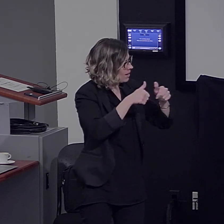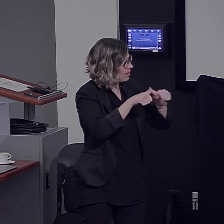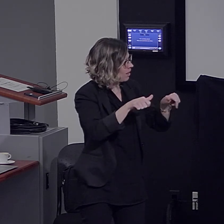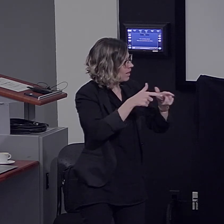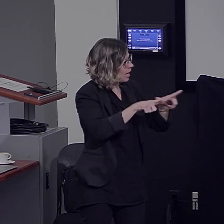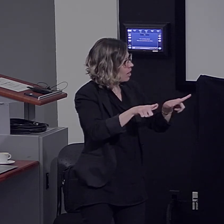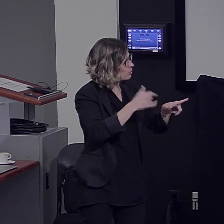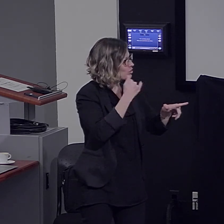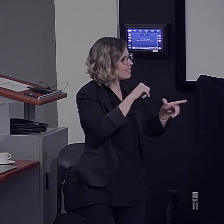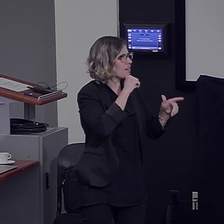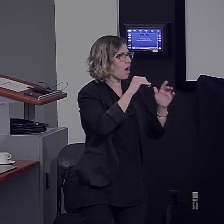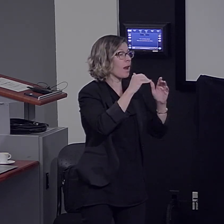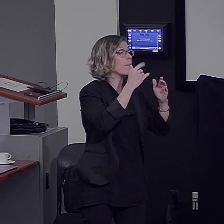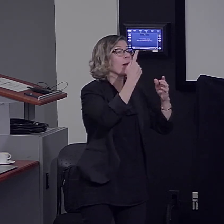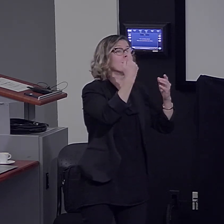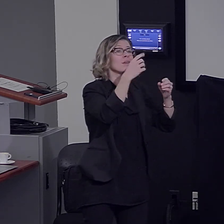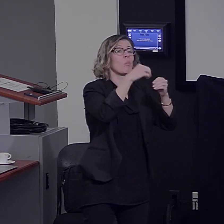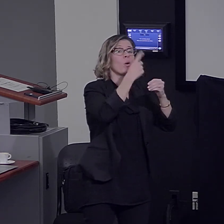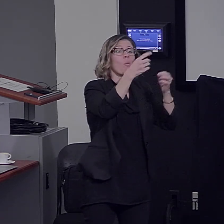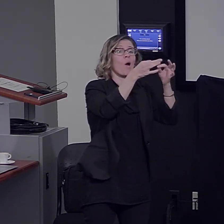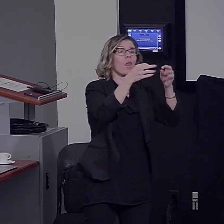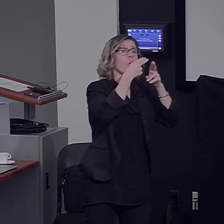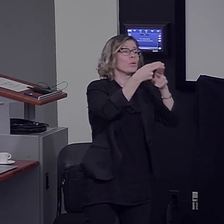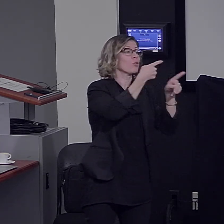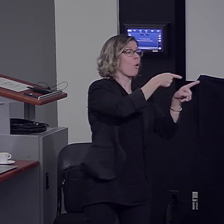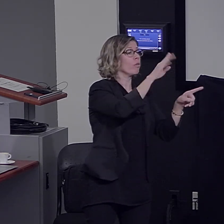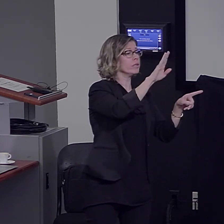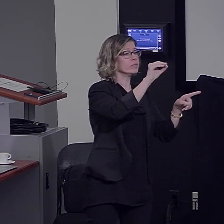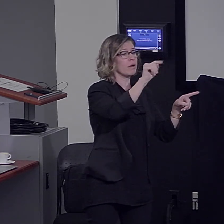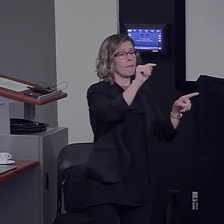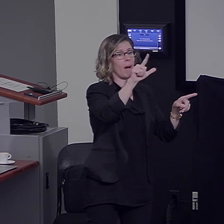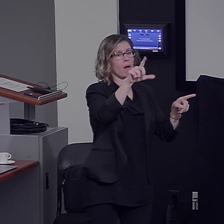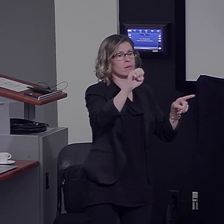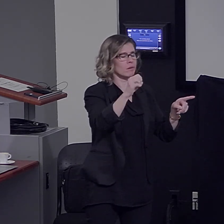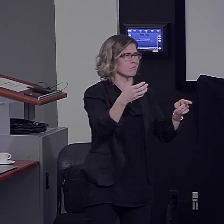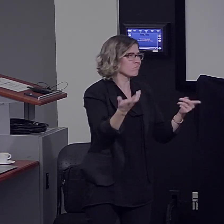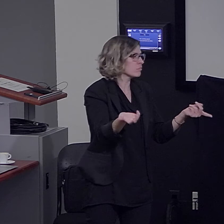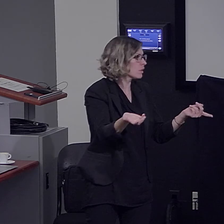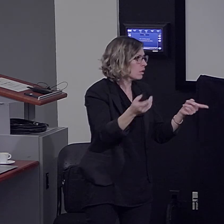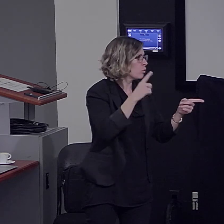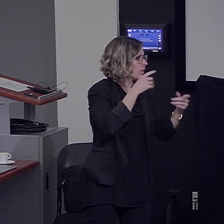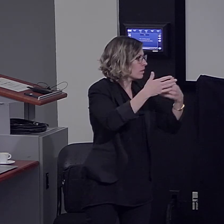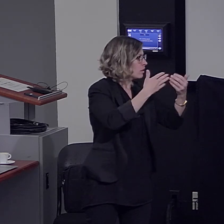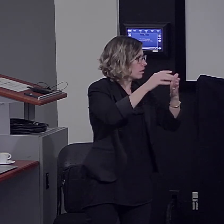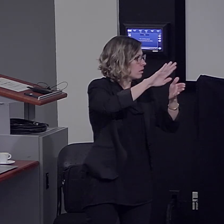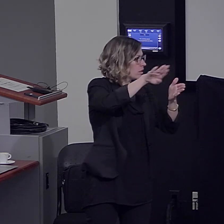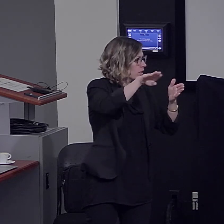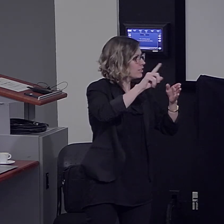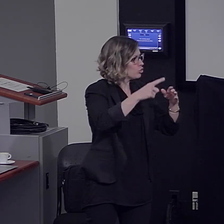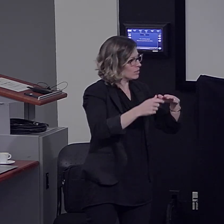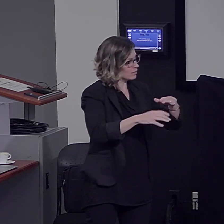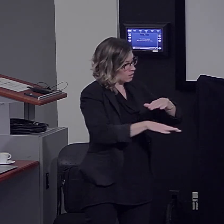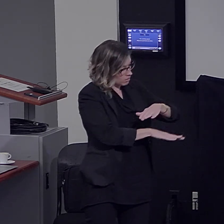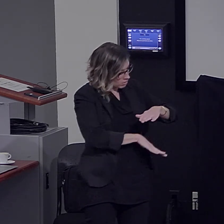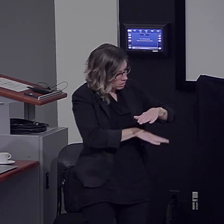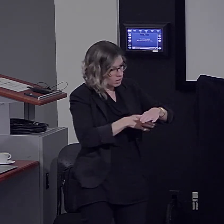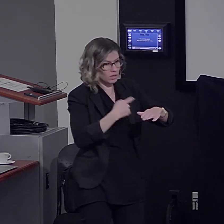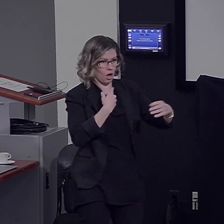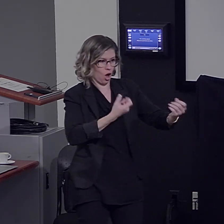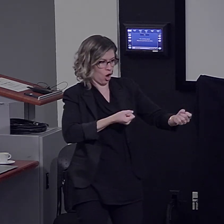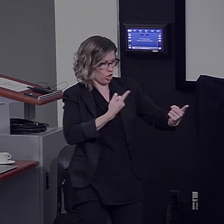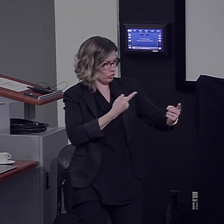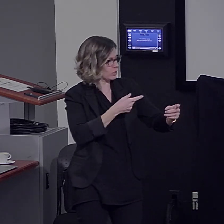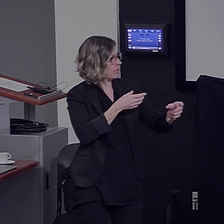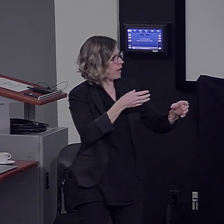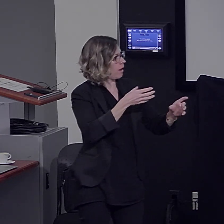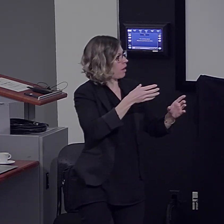called battle? For which reason that's called battle? So it should be a basis on which the sound